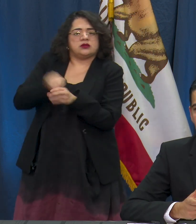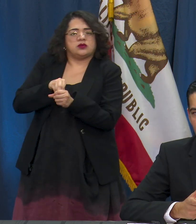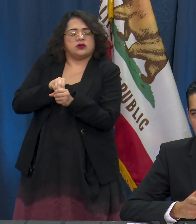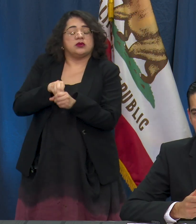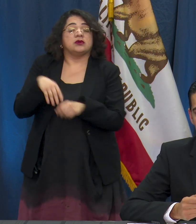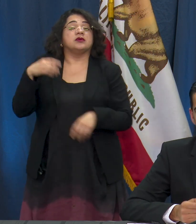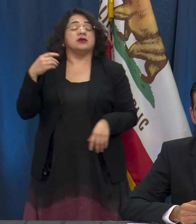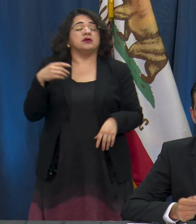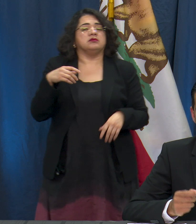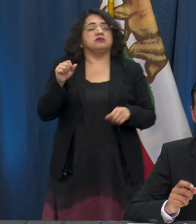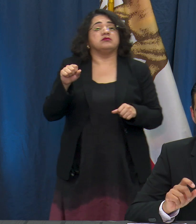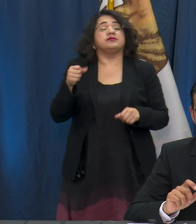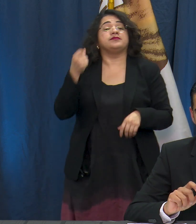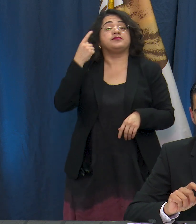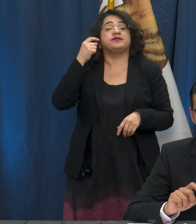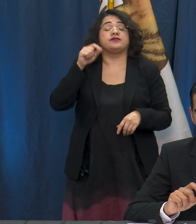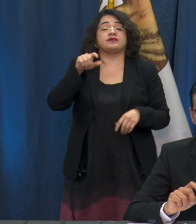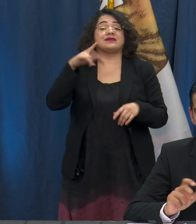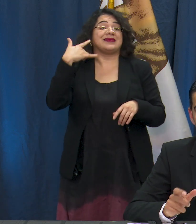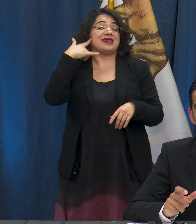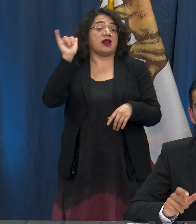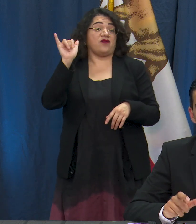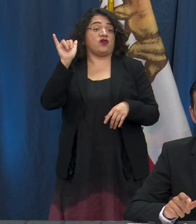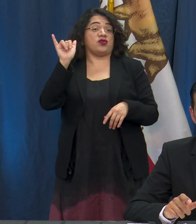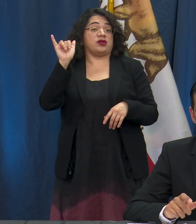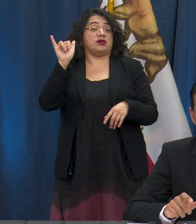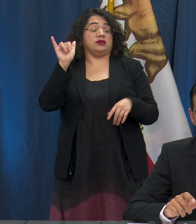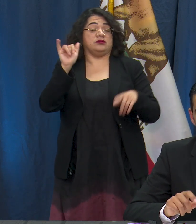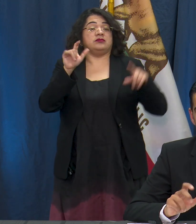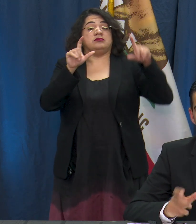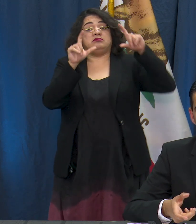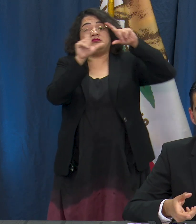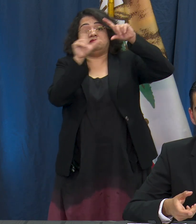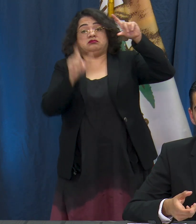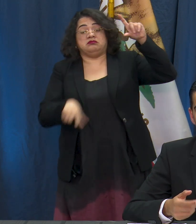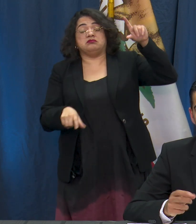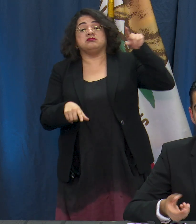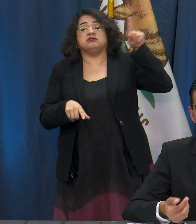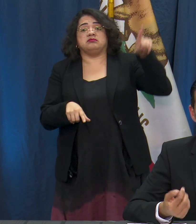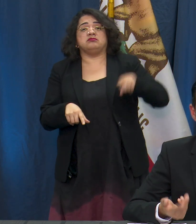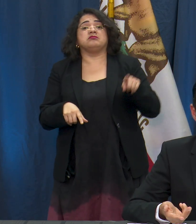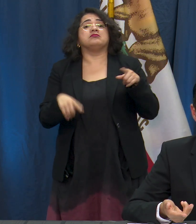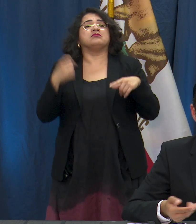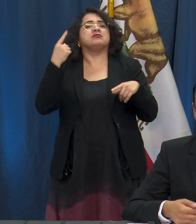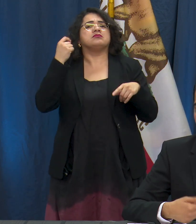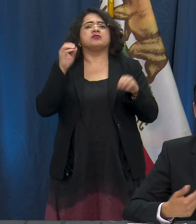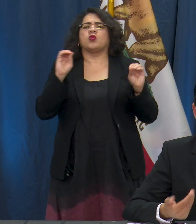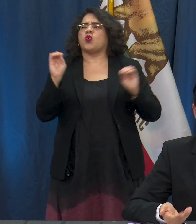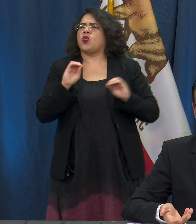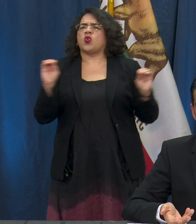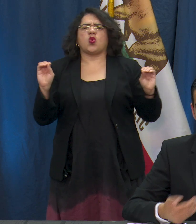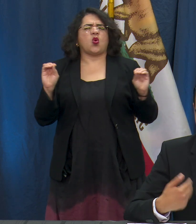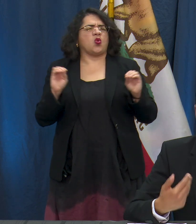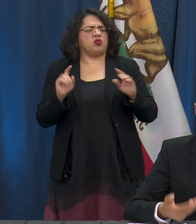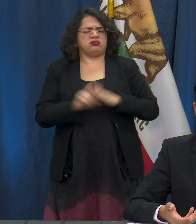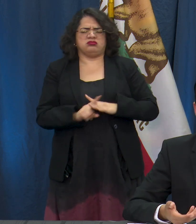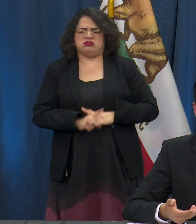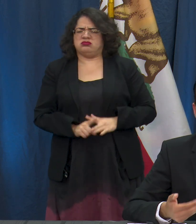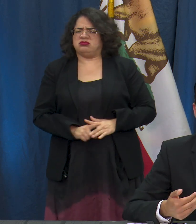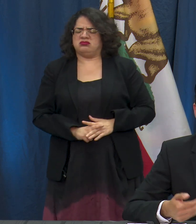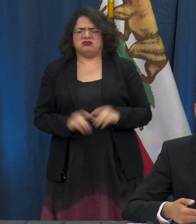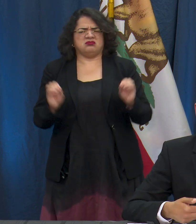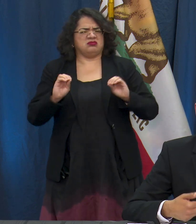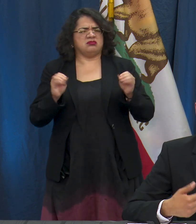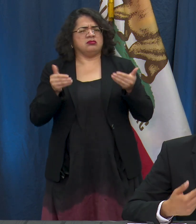parts of the state have begun testing individuals that are not symptomatic, which we think is great. We support